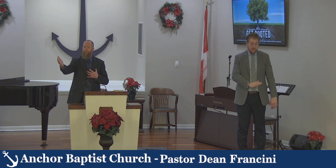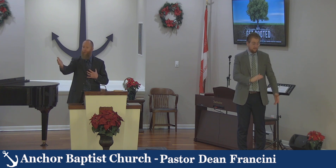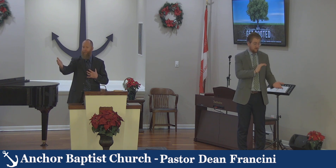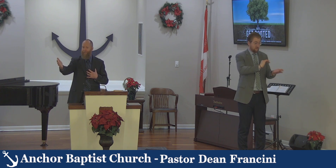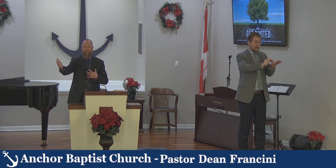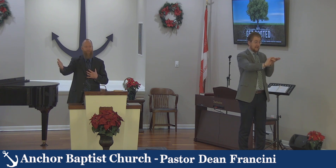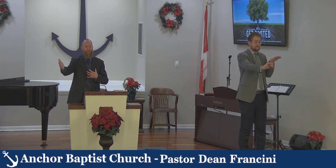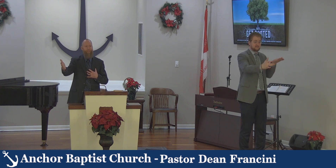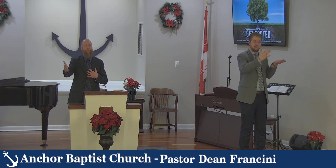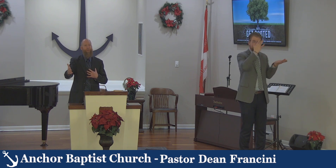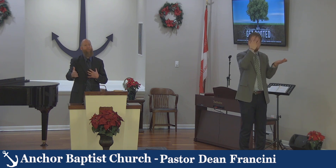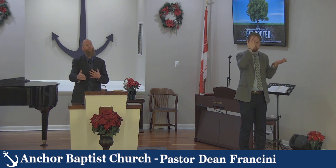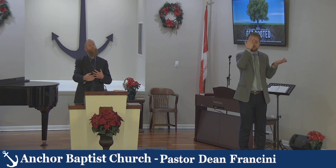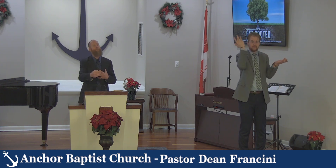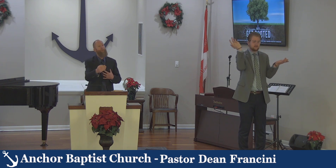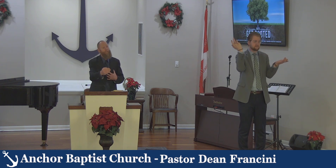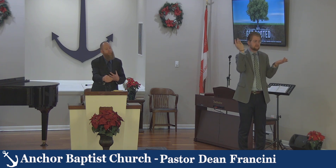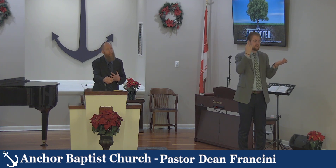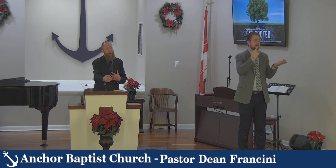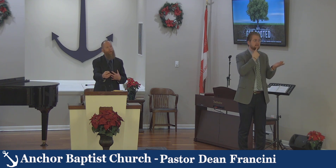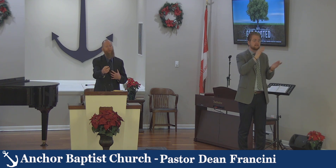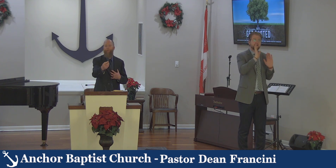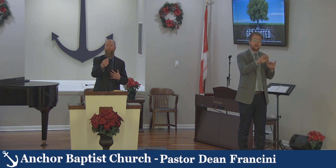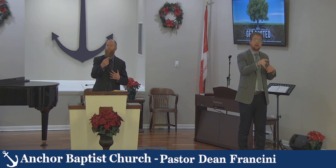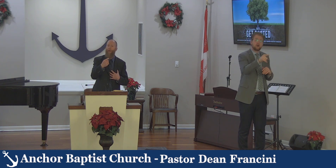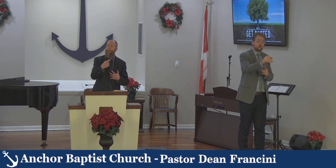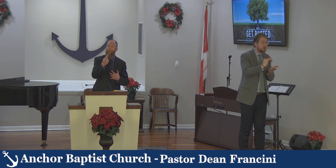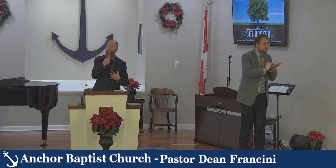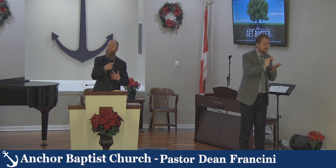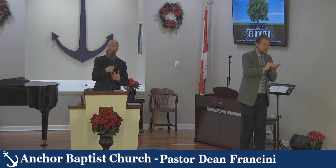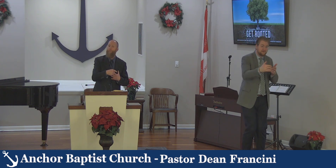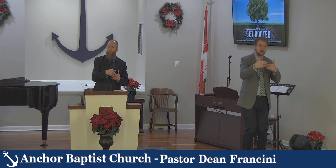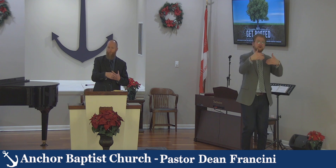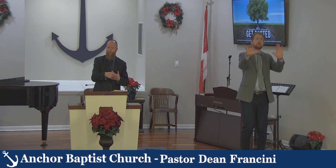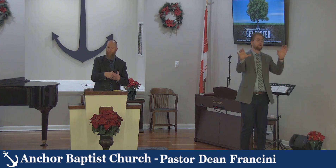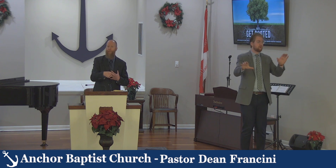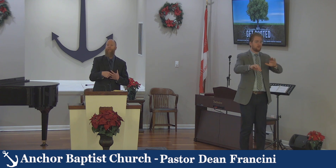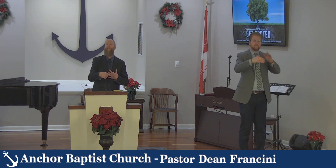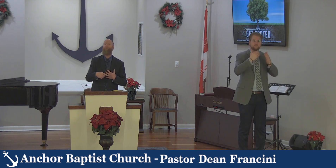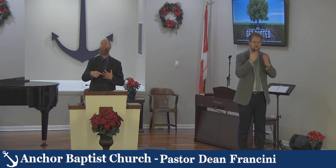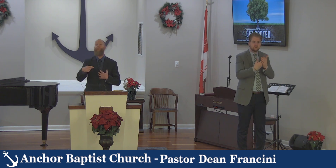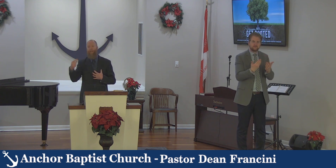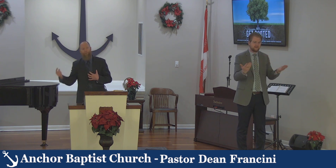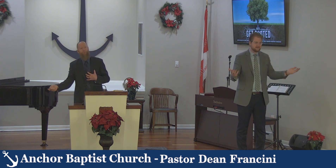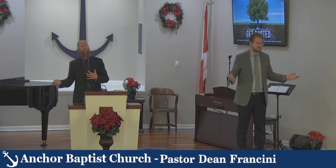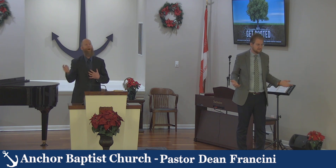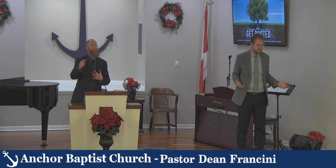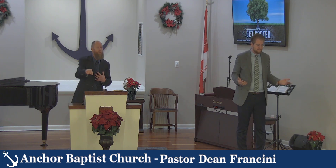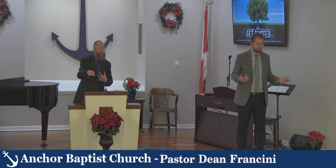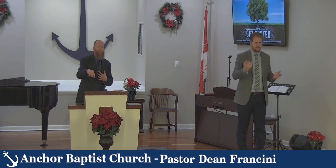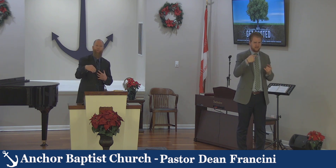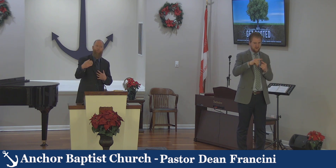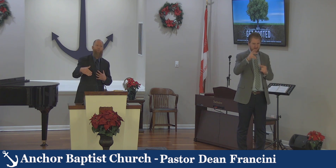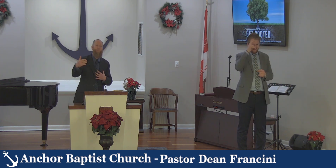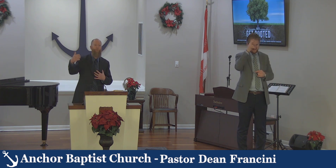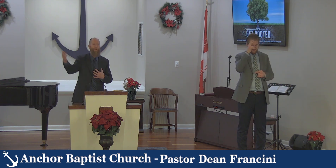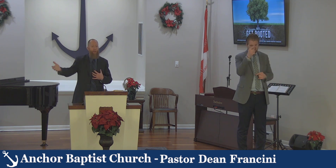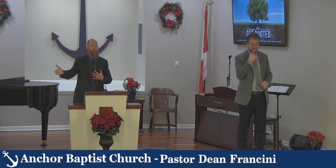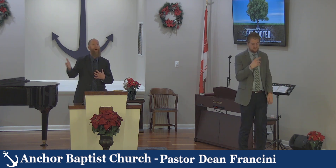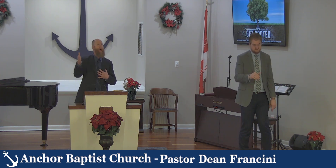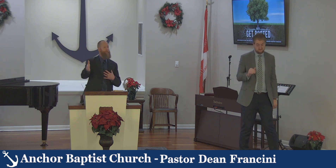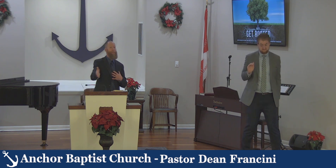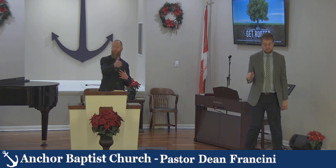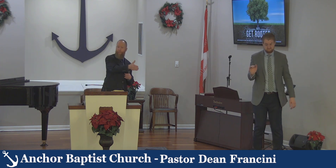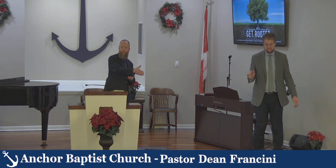great things." He says, "You're forgiven. I'm not going to be reminded. I'm not going to remember those things again." And when the devil reminds you of that, you just tell the